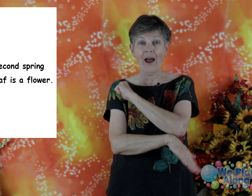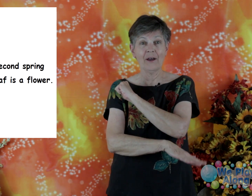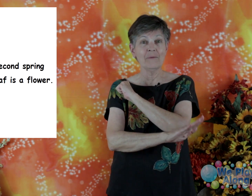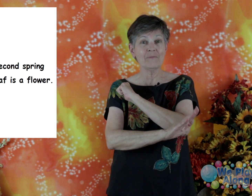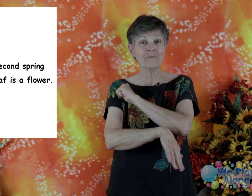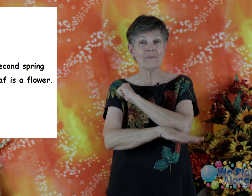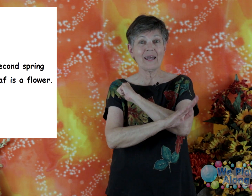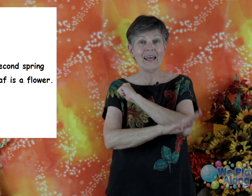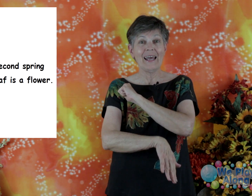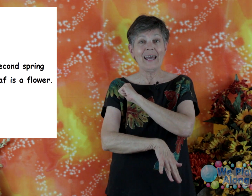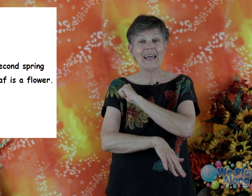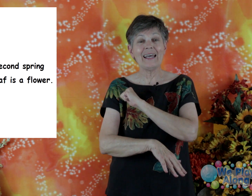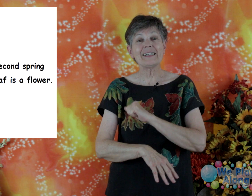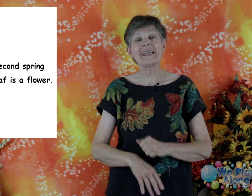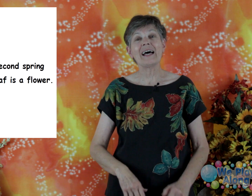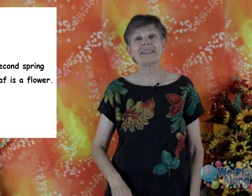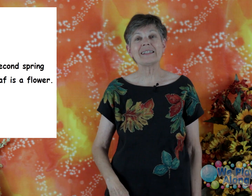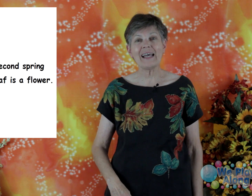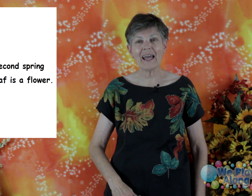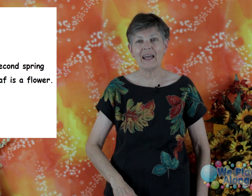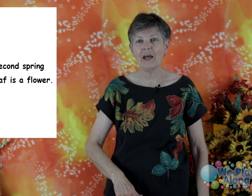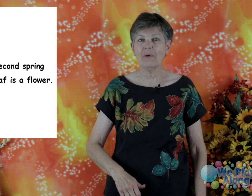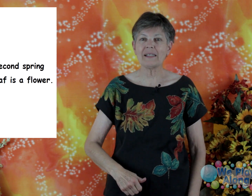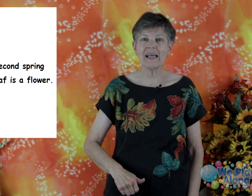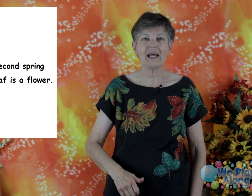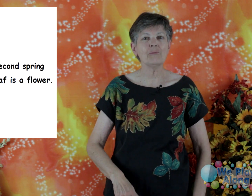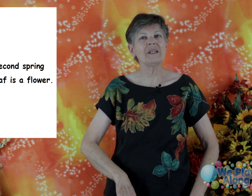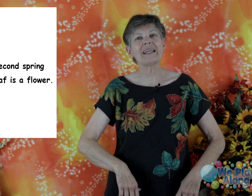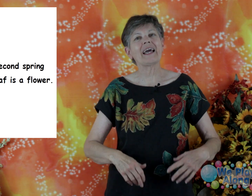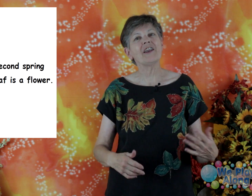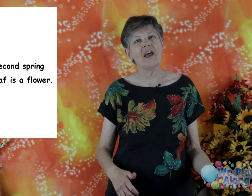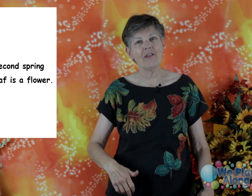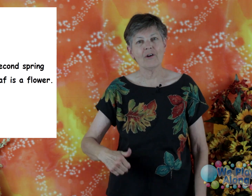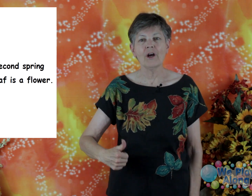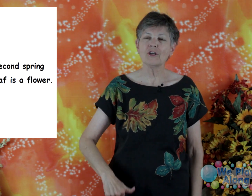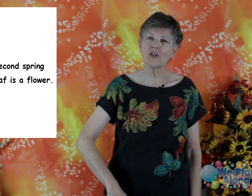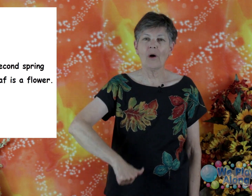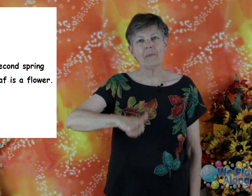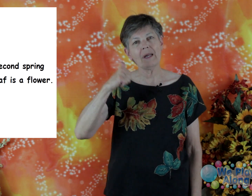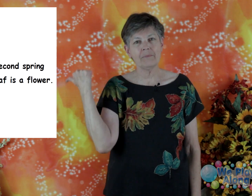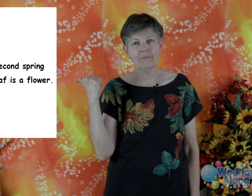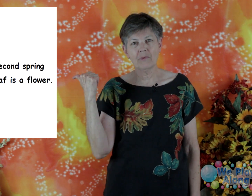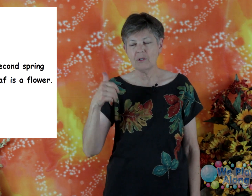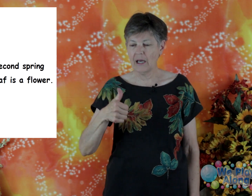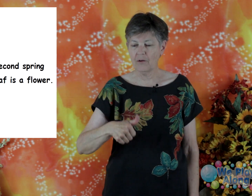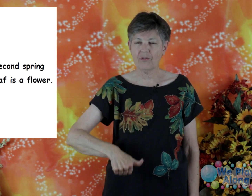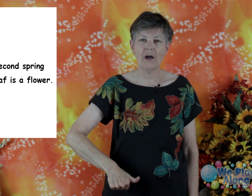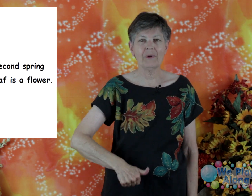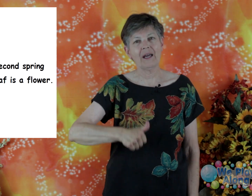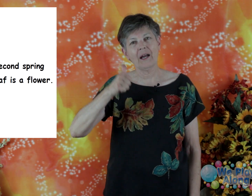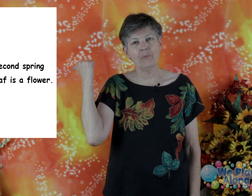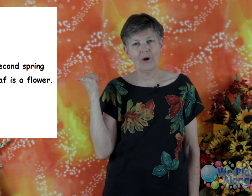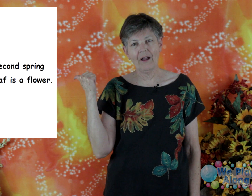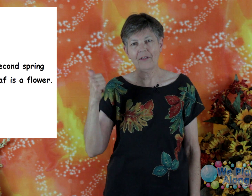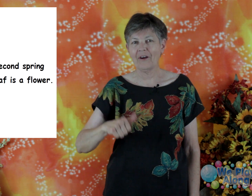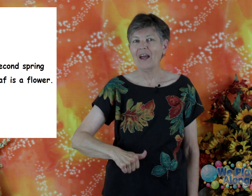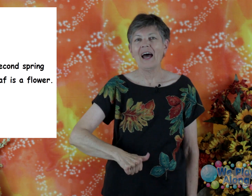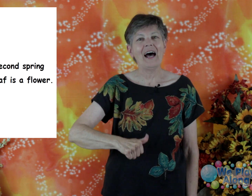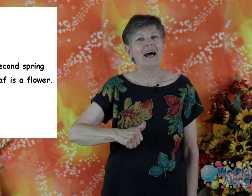autumn is a second. Now by second, it means like another. So you take your thumb and you kind of point out there.